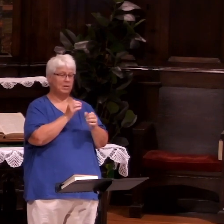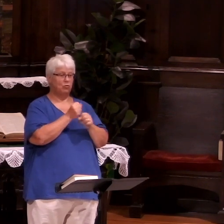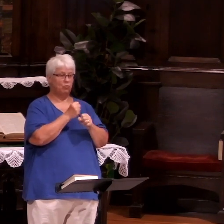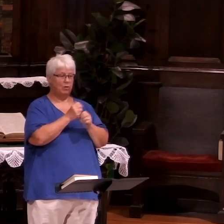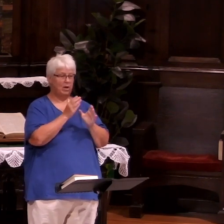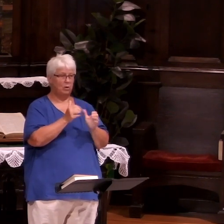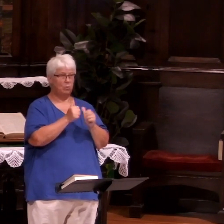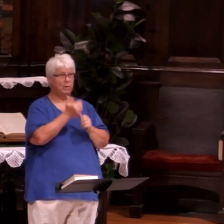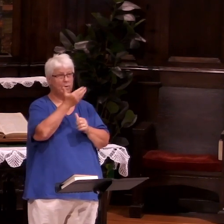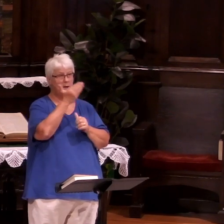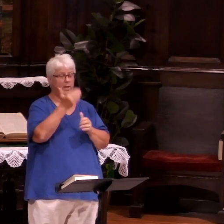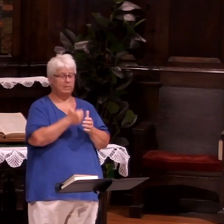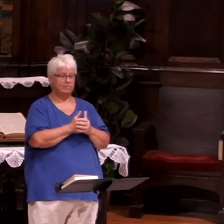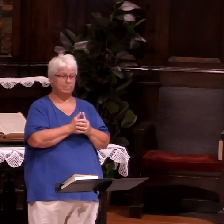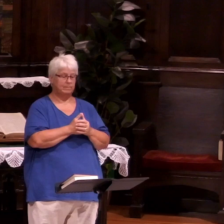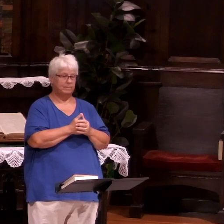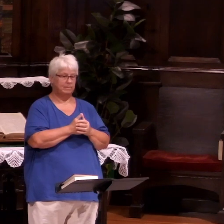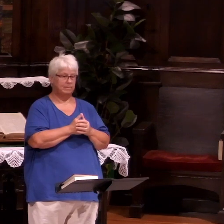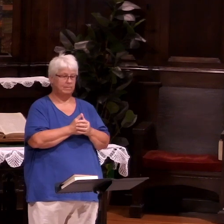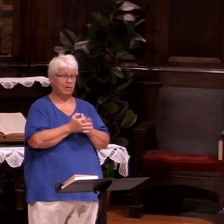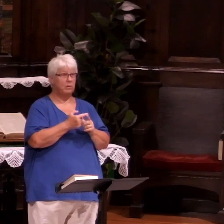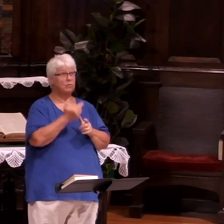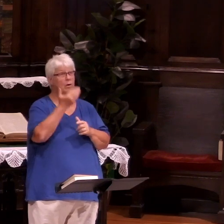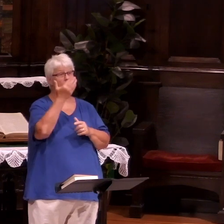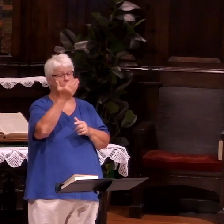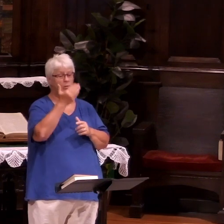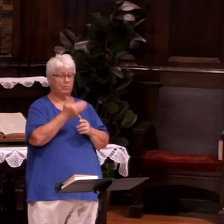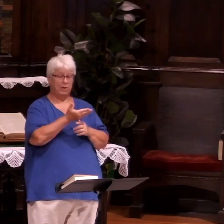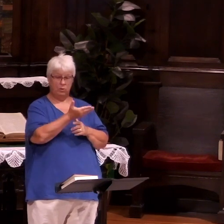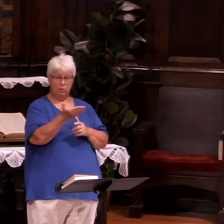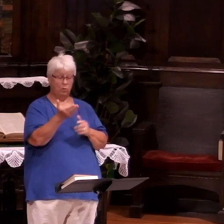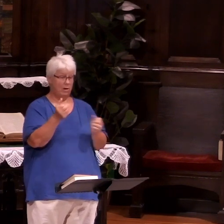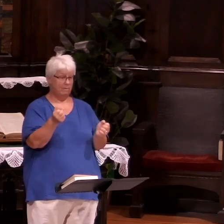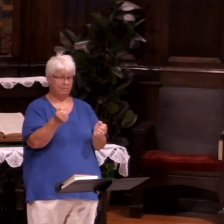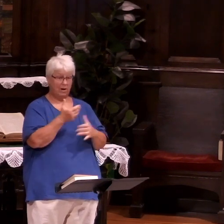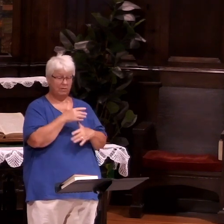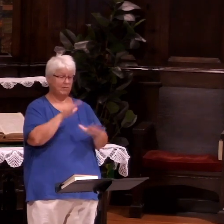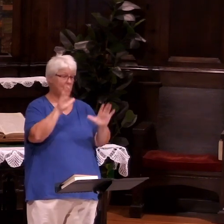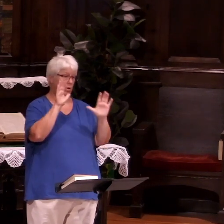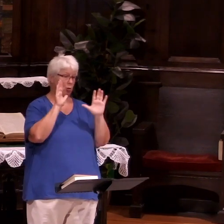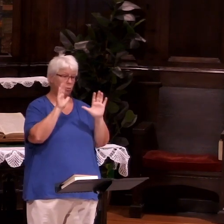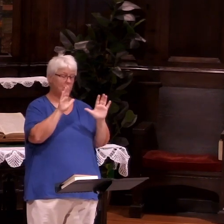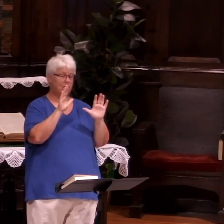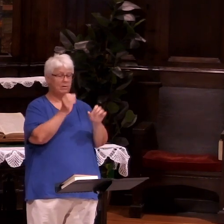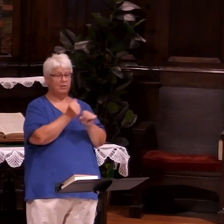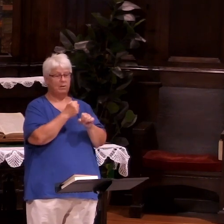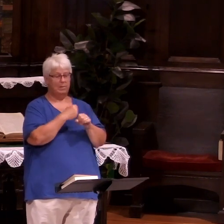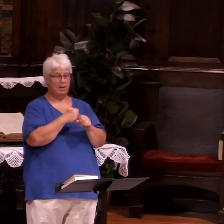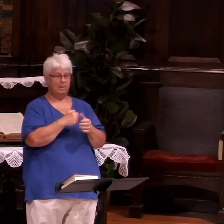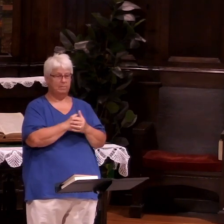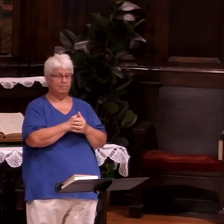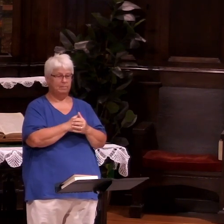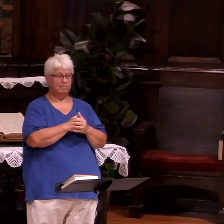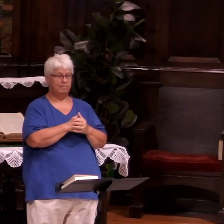co-creators with the divine. Friends, you are fearfully and wonderfully made.